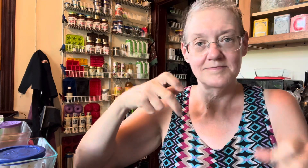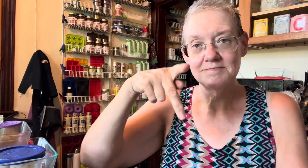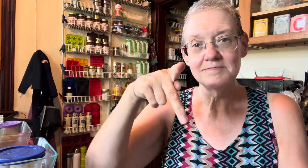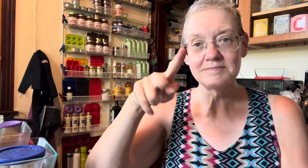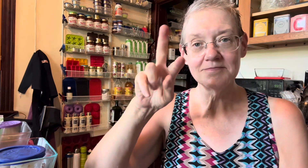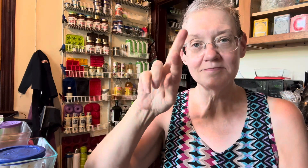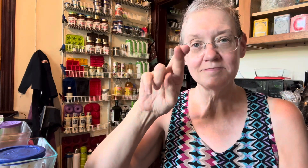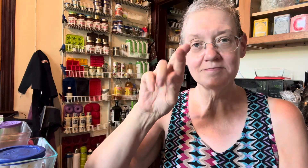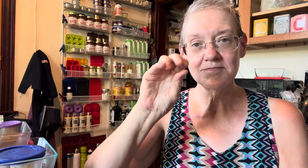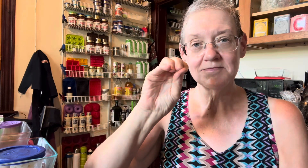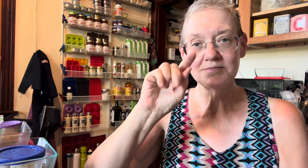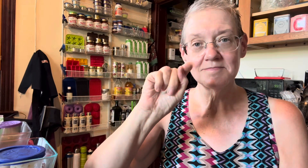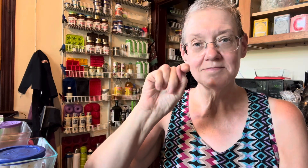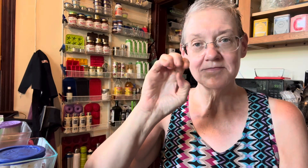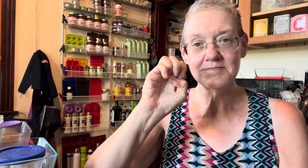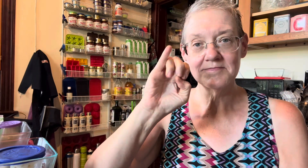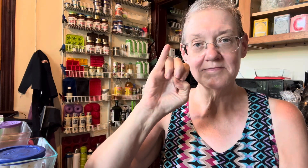Protein is important to help his body heal.